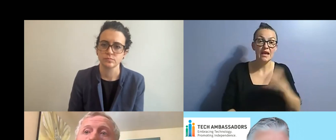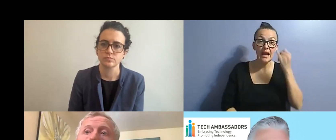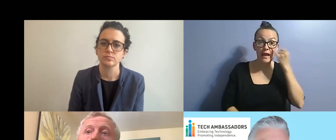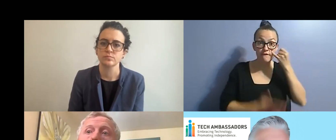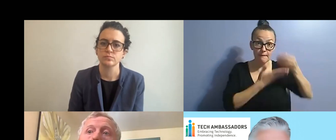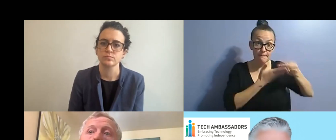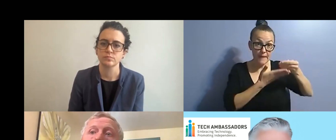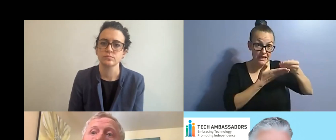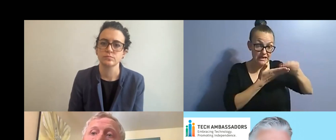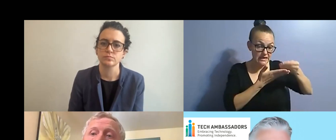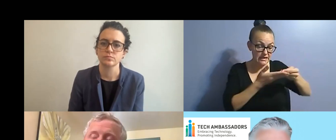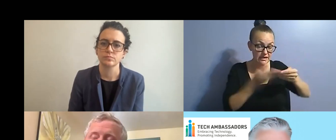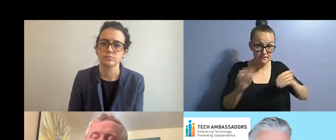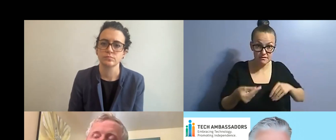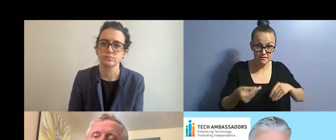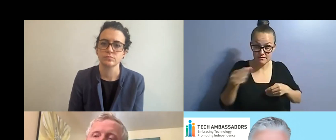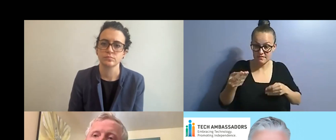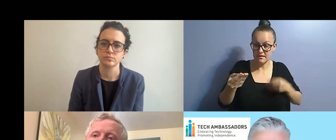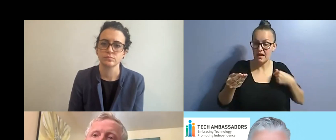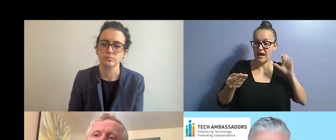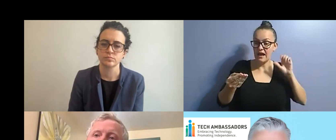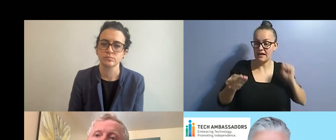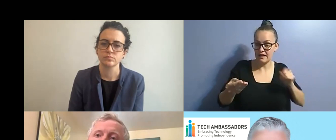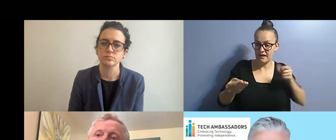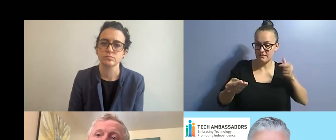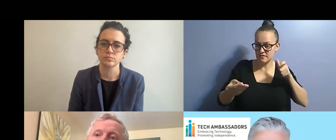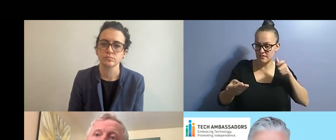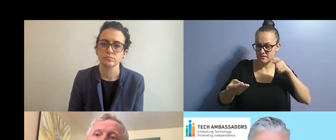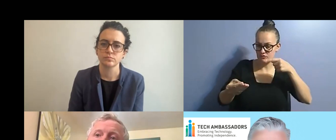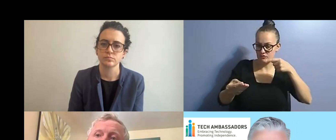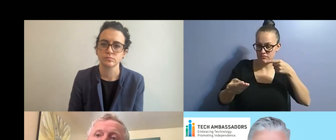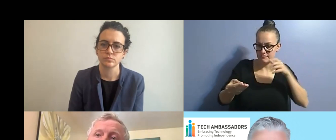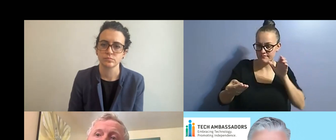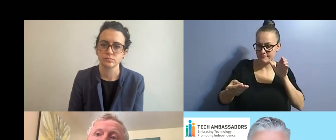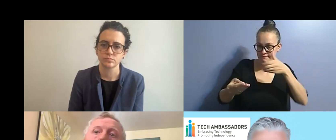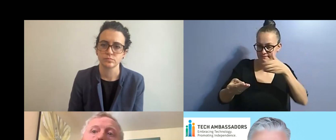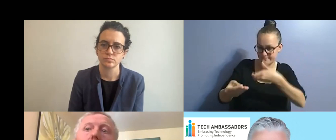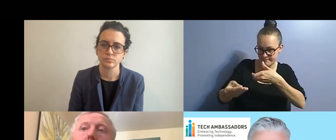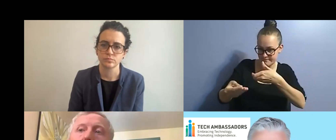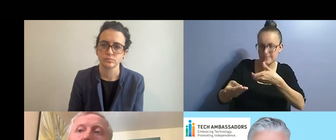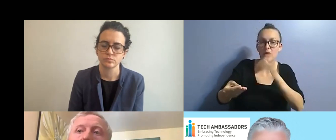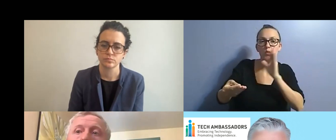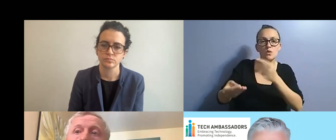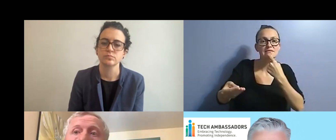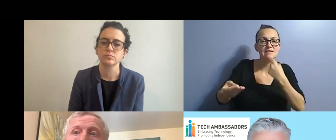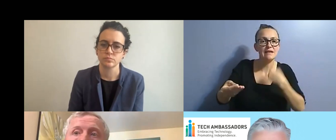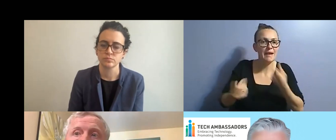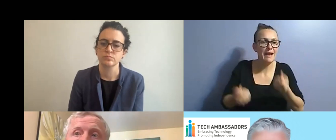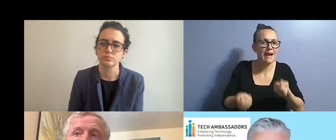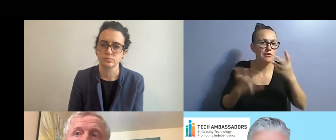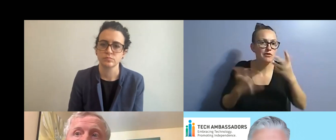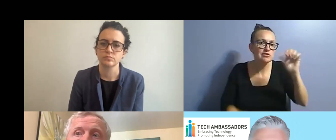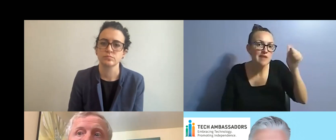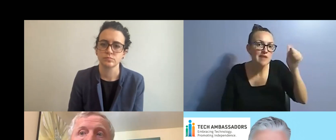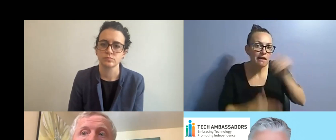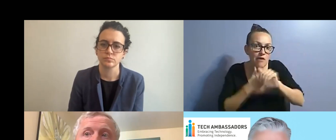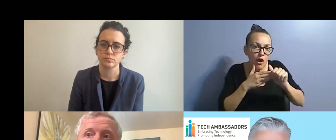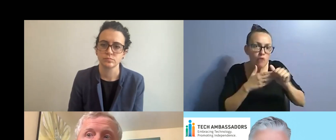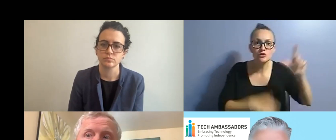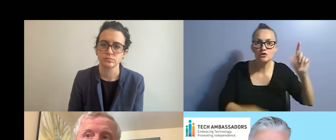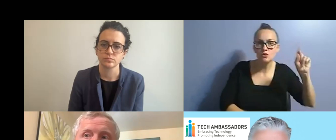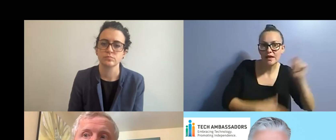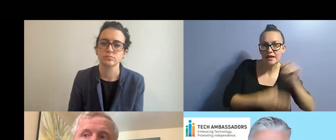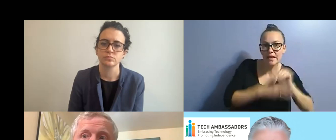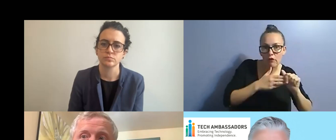have. Right. If you point it down, the camera down to your money, it'll tell you have a $10 bill or a That's